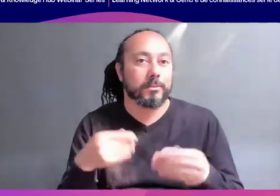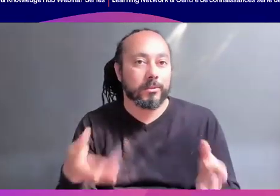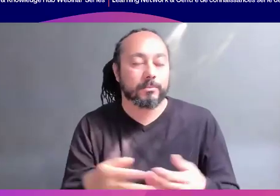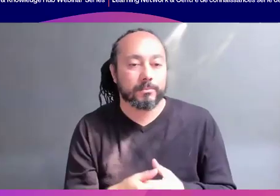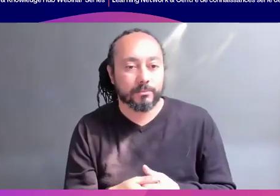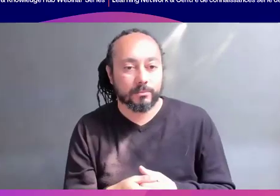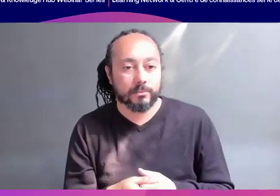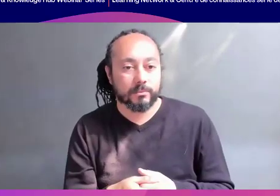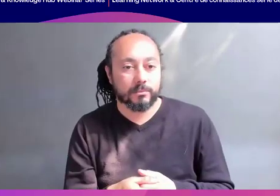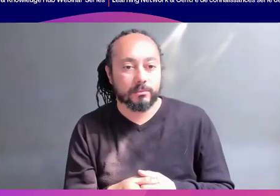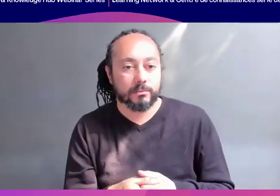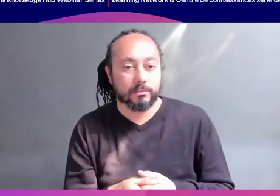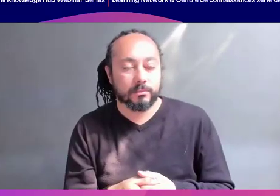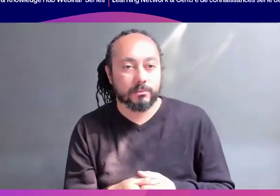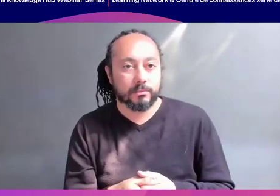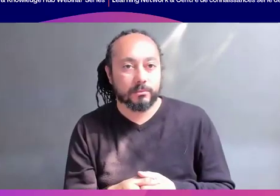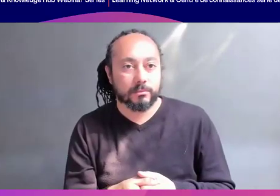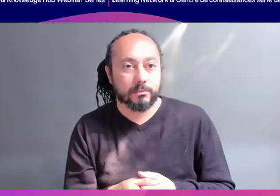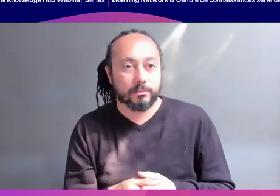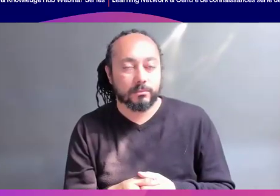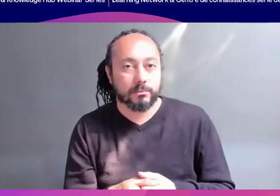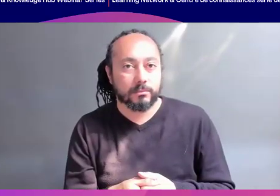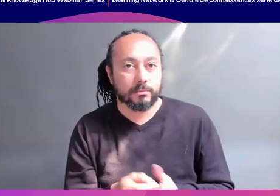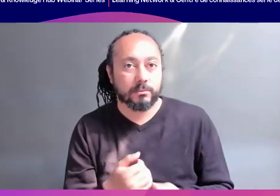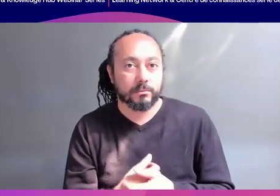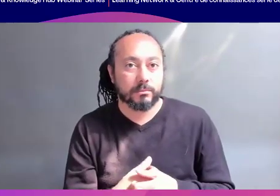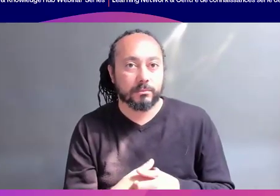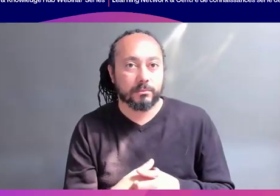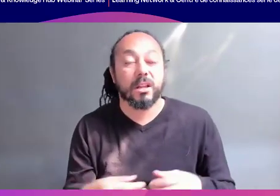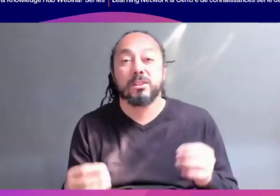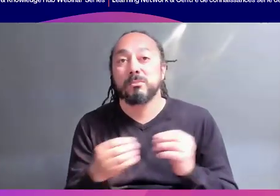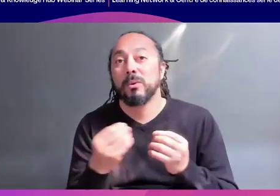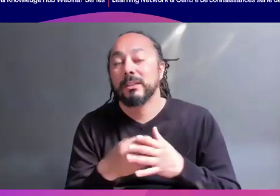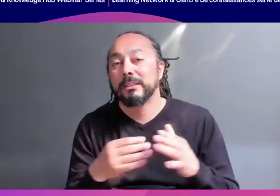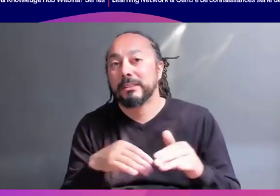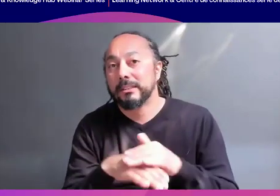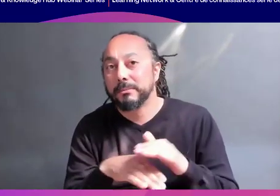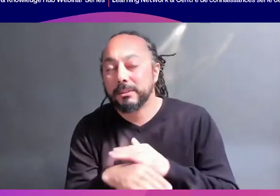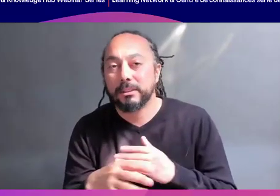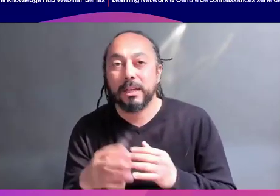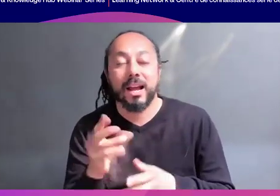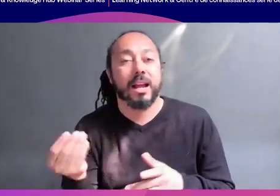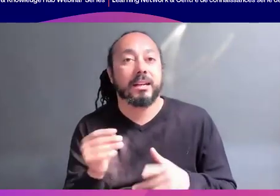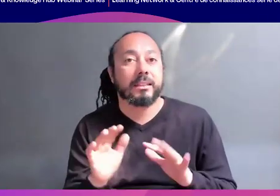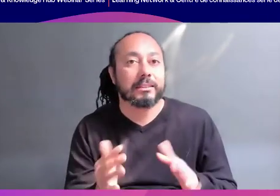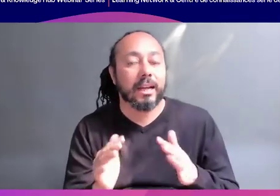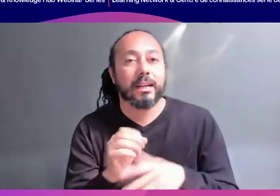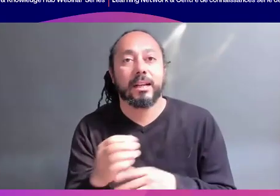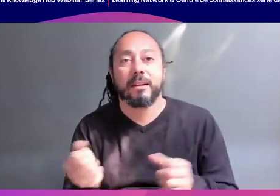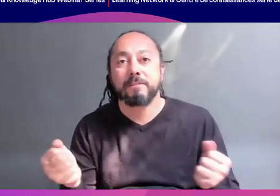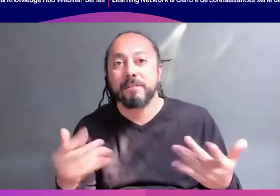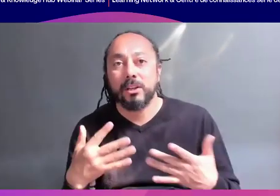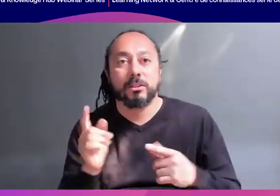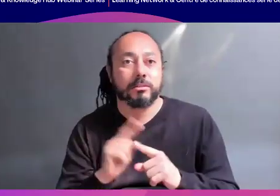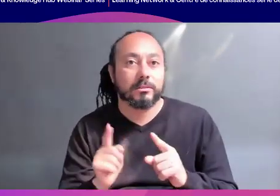of course, as we've said earlier, there's much more accessibility. It does, in many ways, deal with anxiety and fear in a different